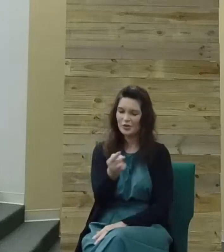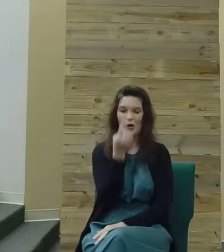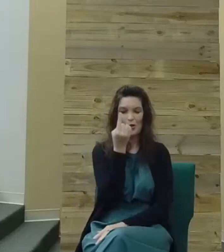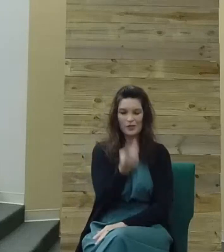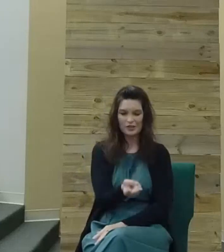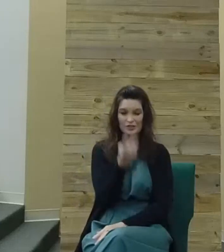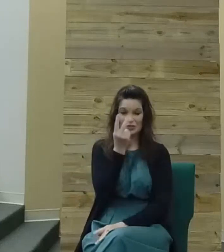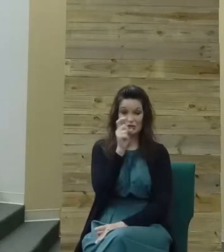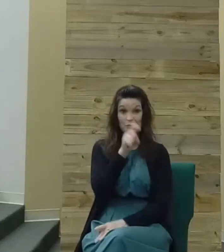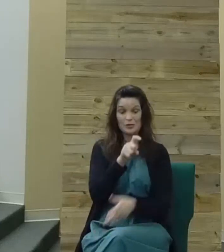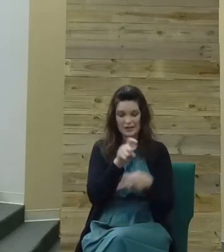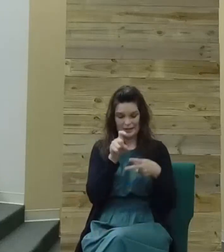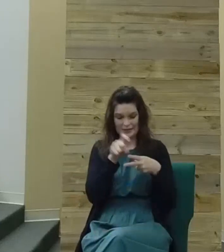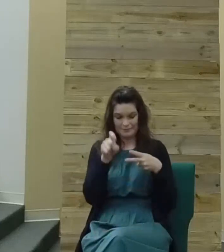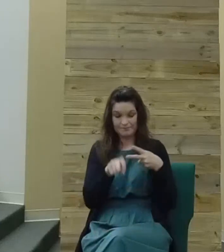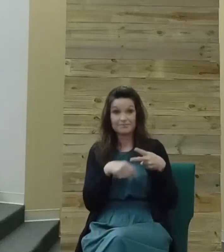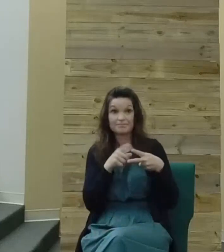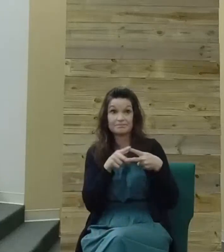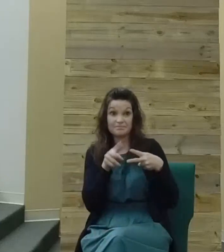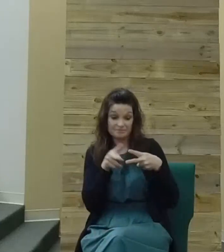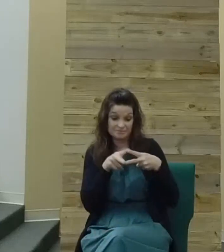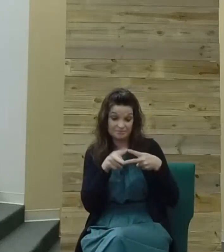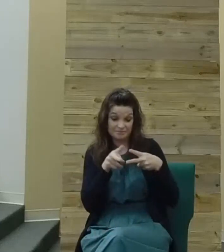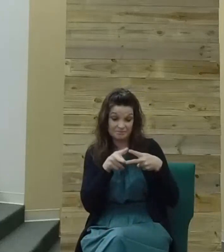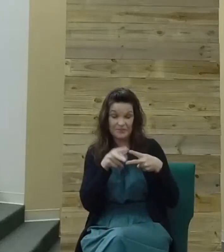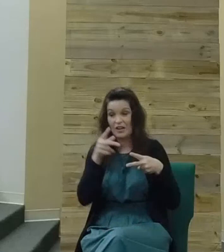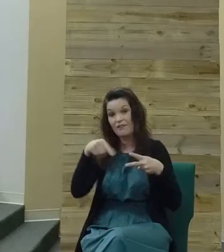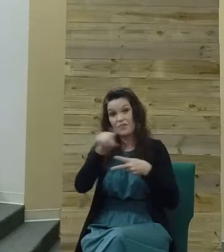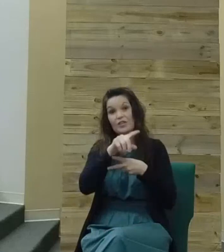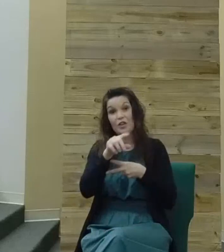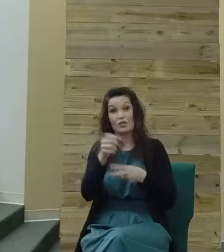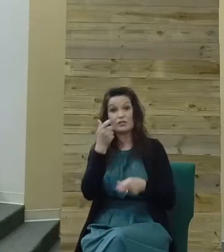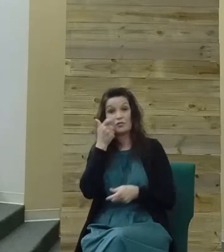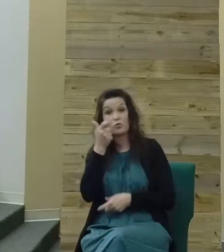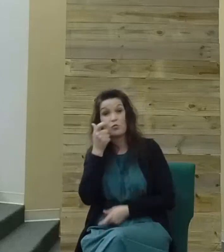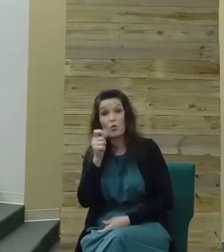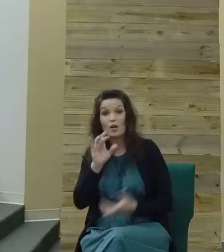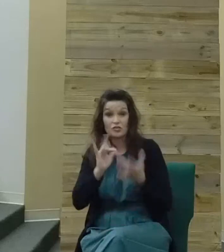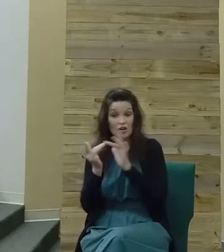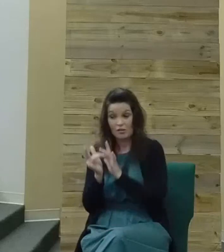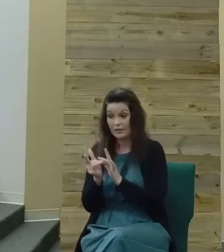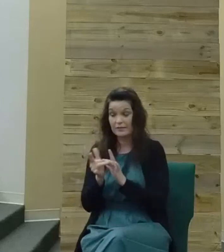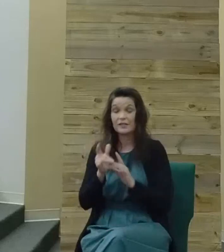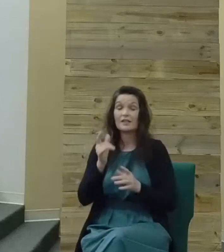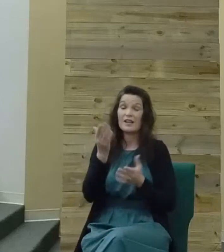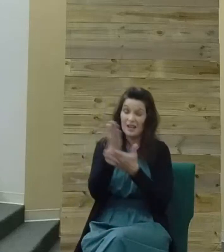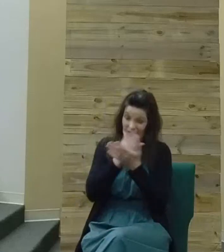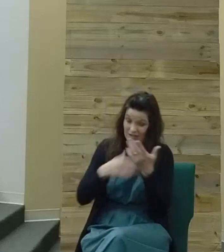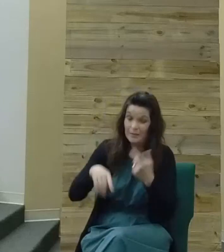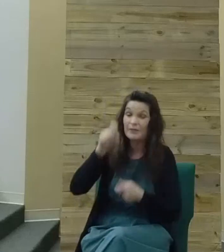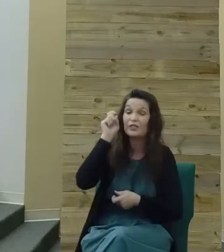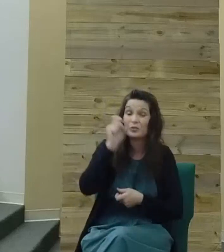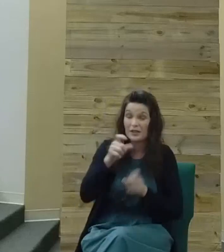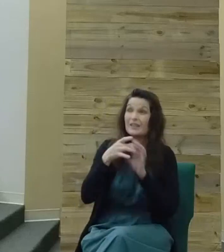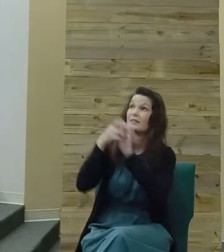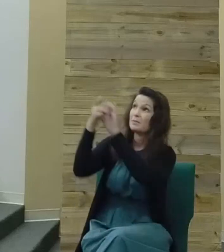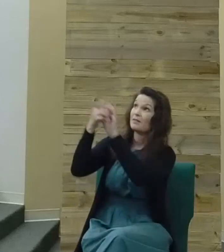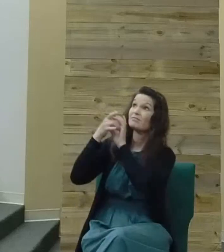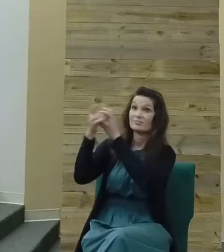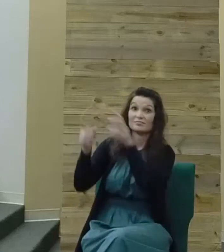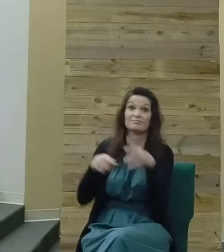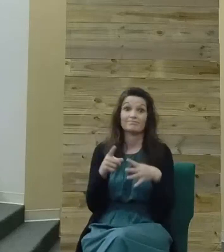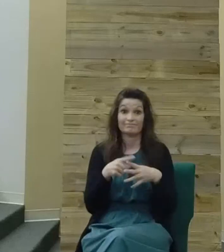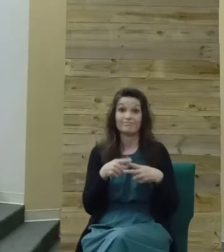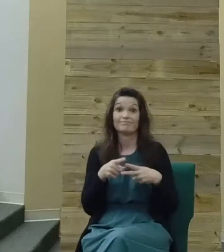two needs in this place today. There are only two needs for those of you who are watching online today. Some of you need to be reconciled to God.